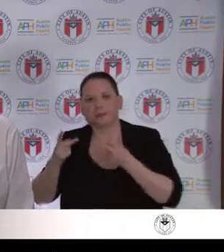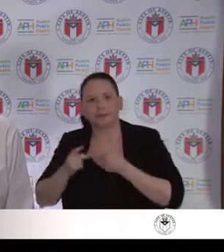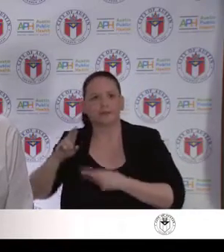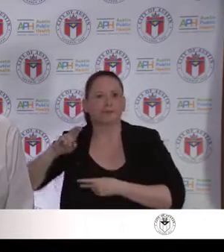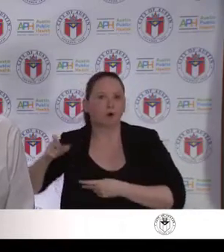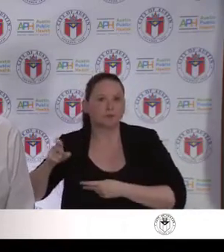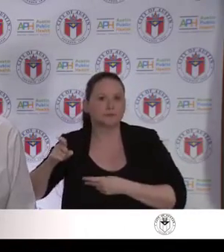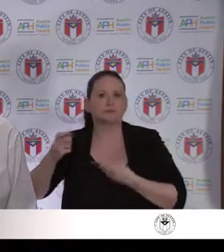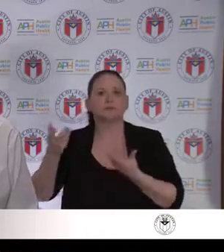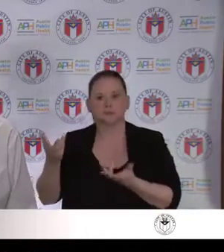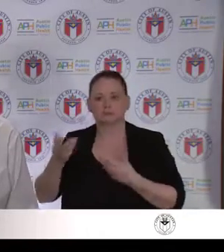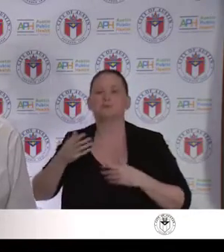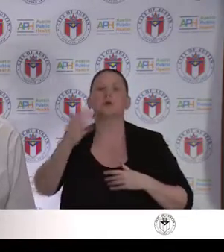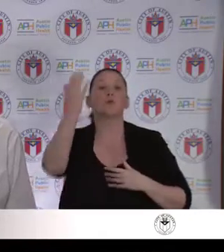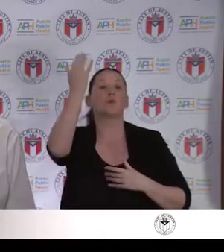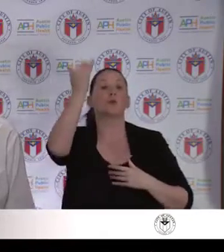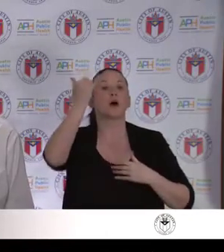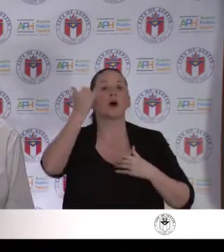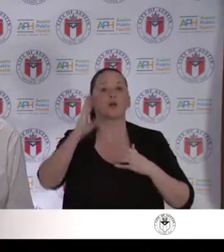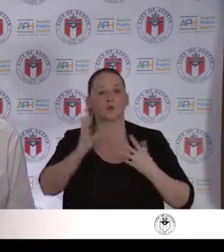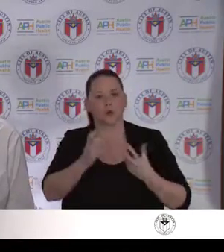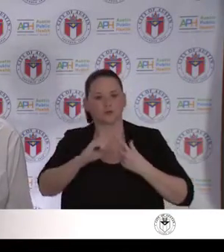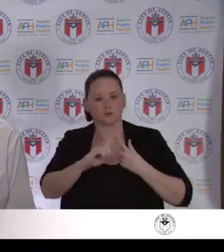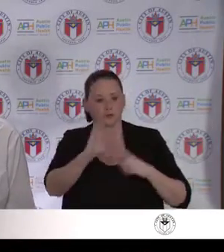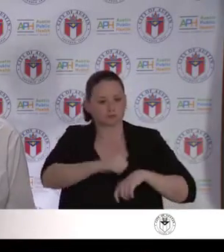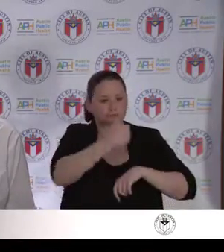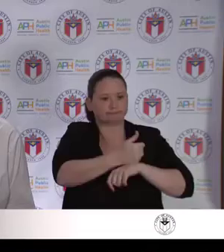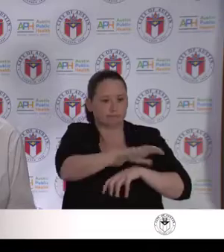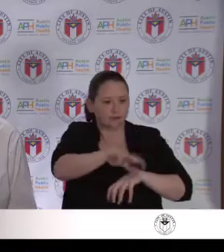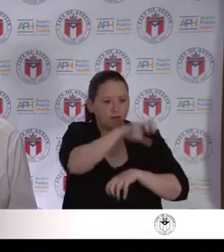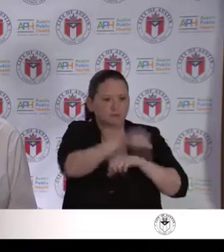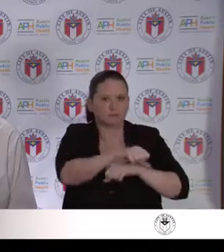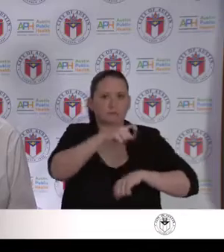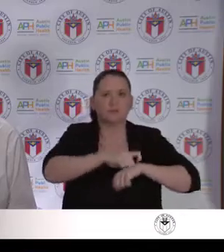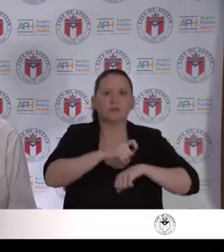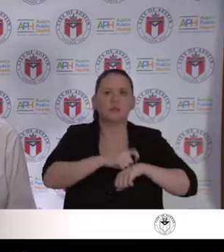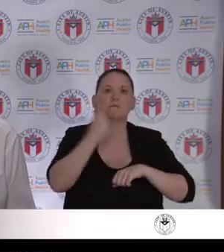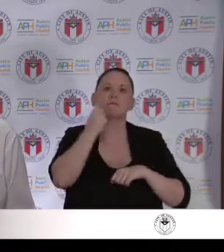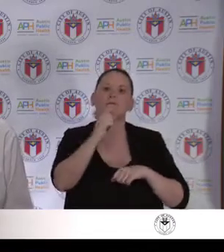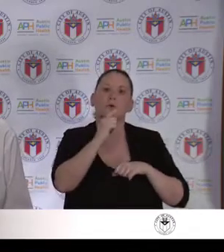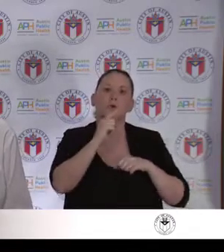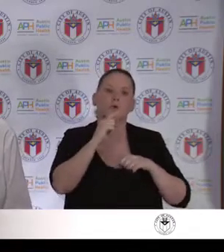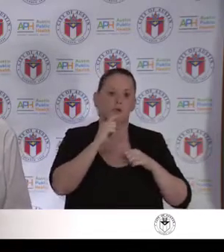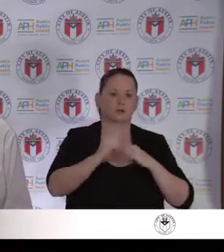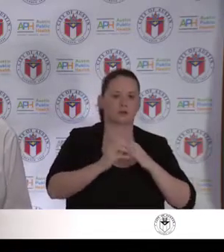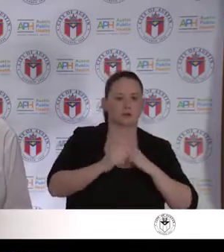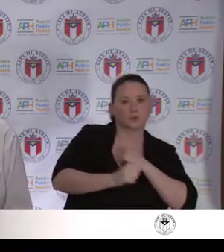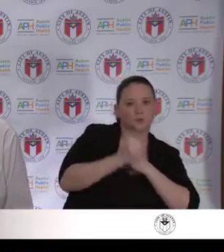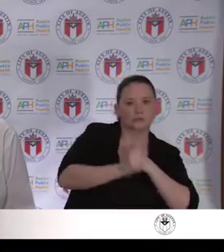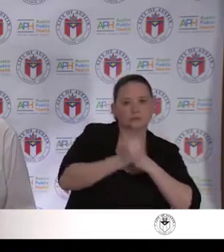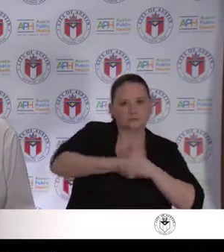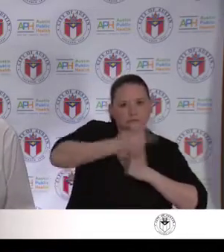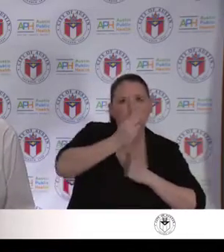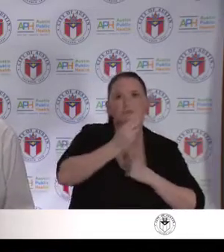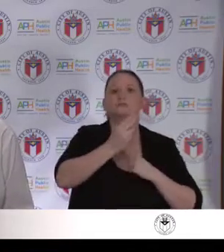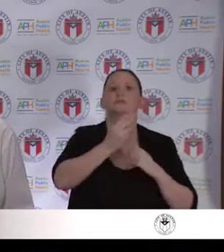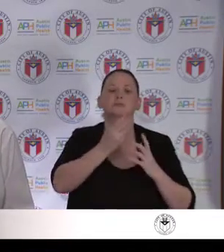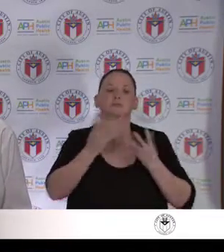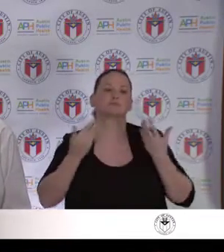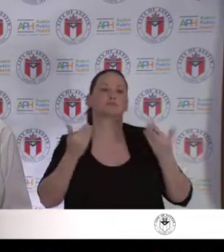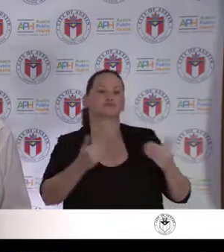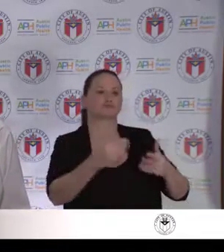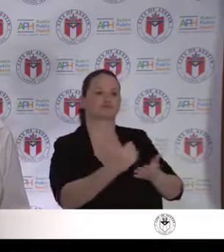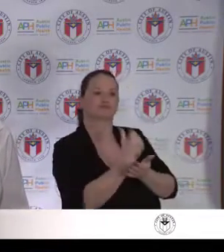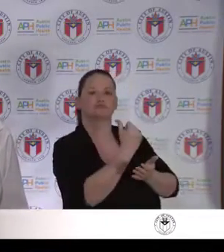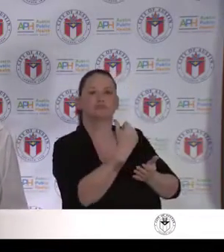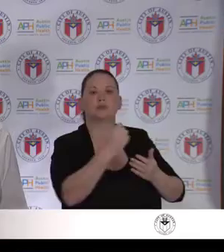for instance, in order to set aside priority times for our most vulnerable populations like our senior citizens. So I'm asking